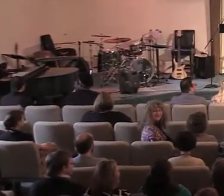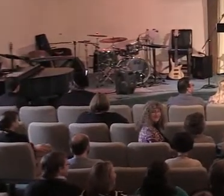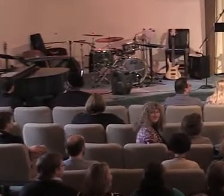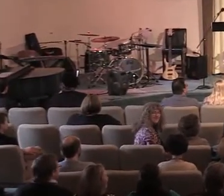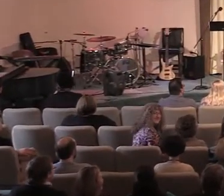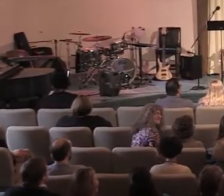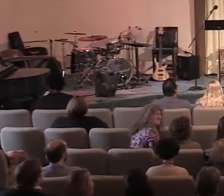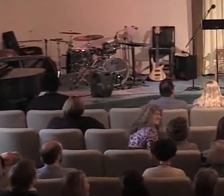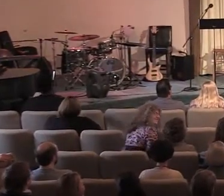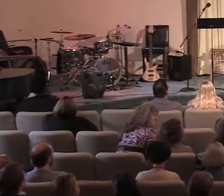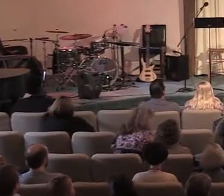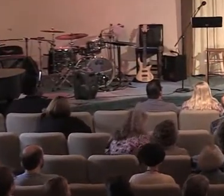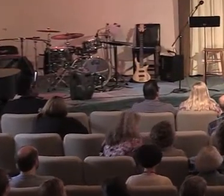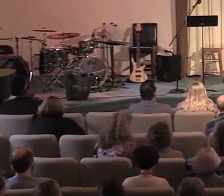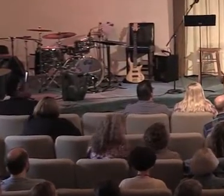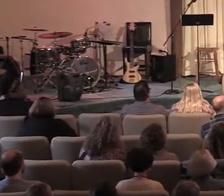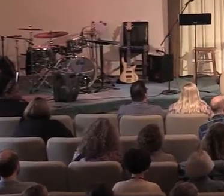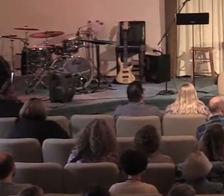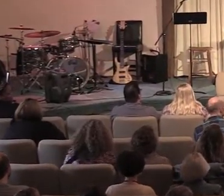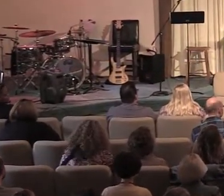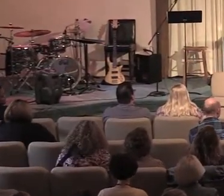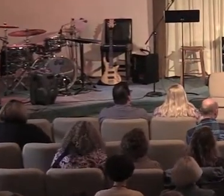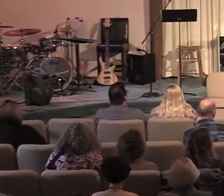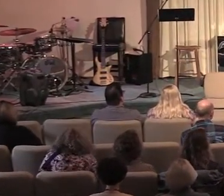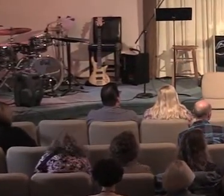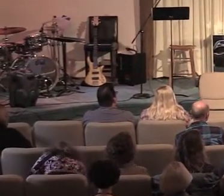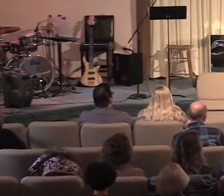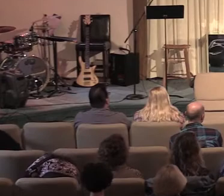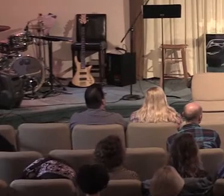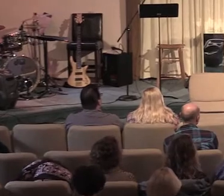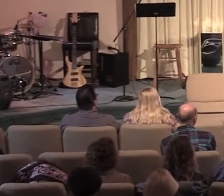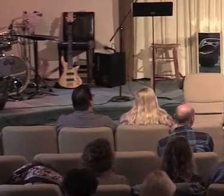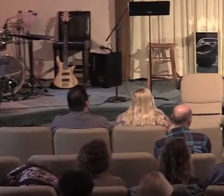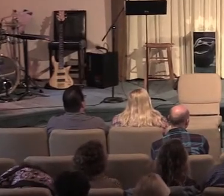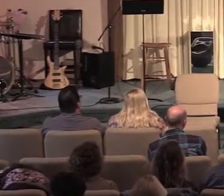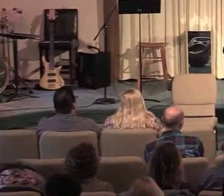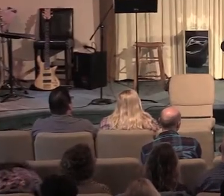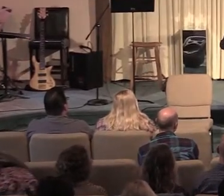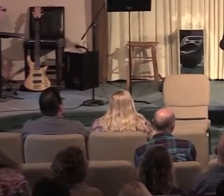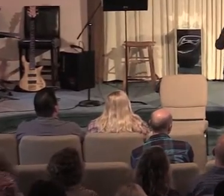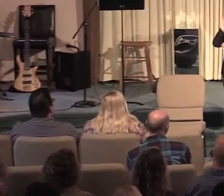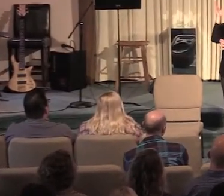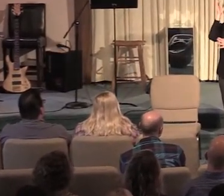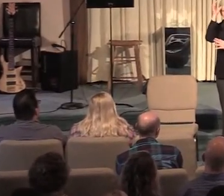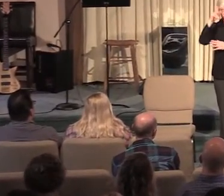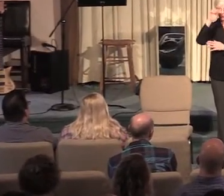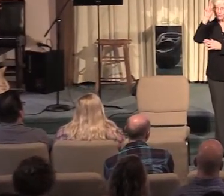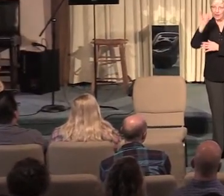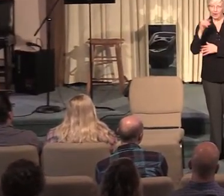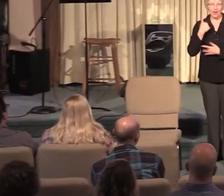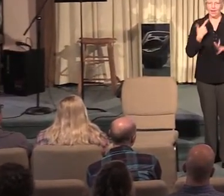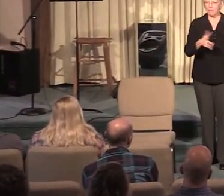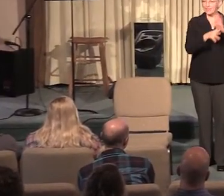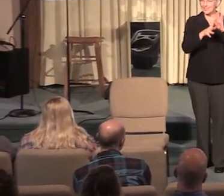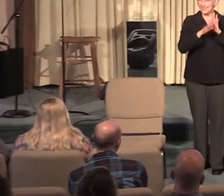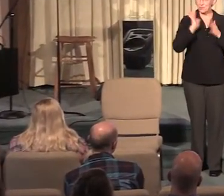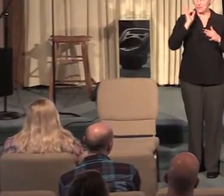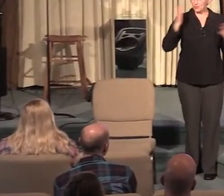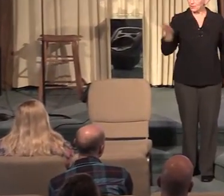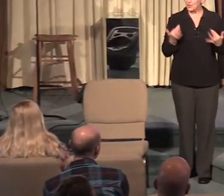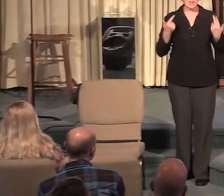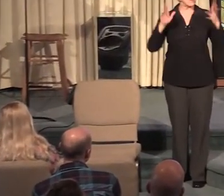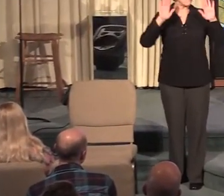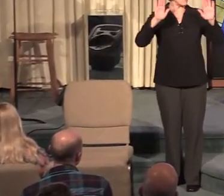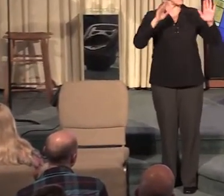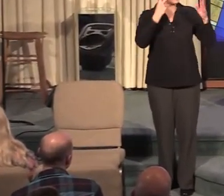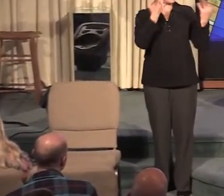So good morning, Unity of Birmingham. I am Reverend Charles Perry. I'm the senior minister here, and it is wonderful to see you all here on a